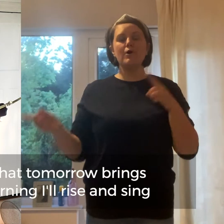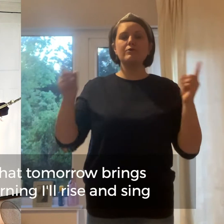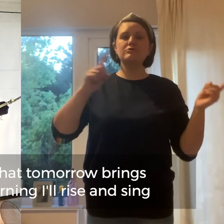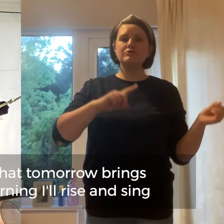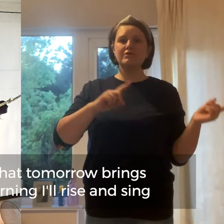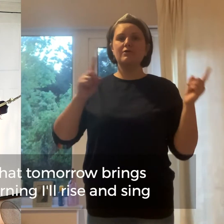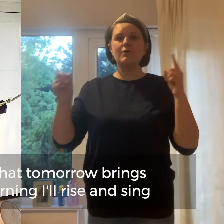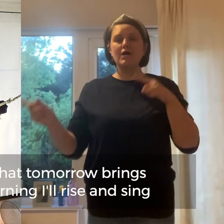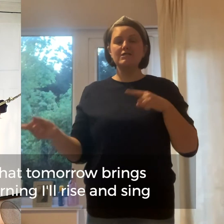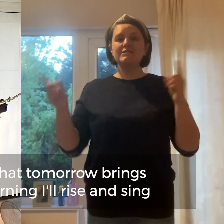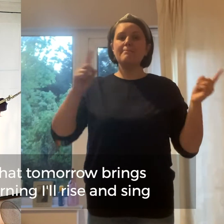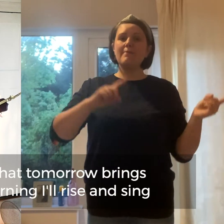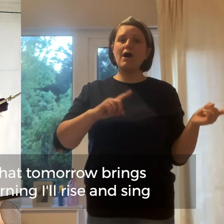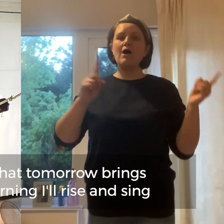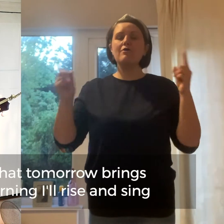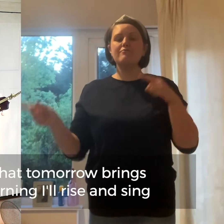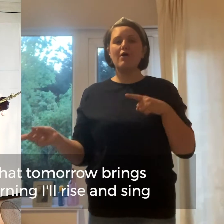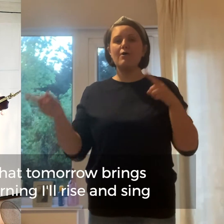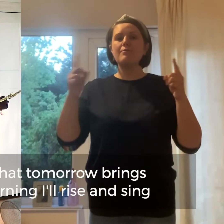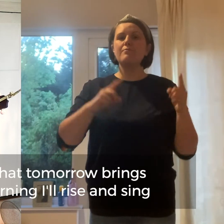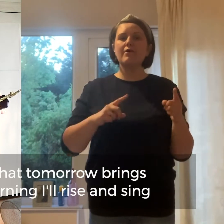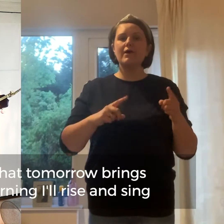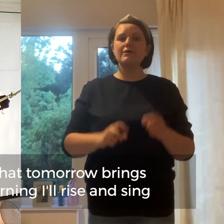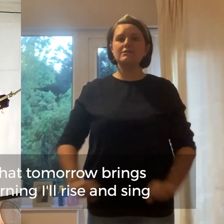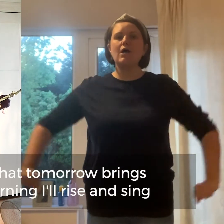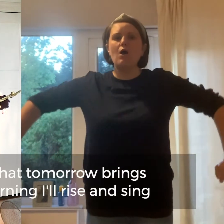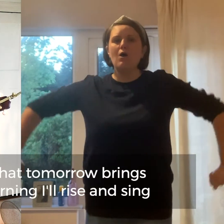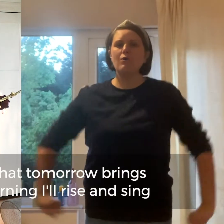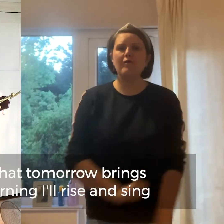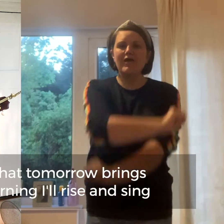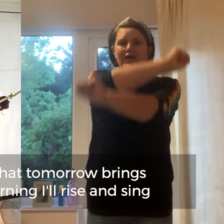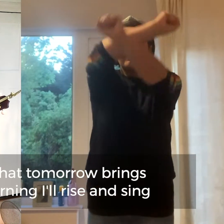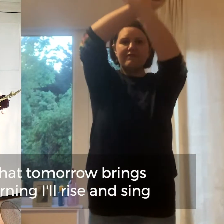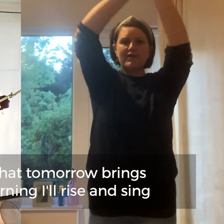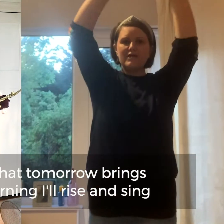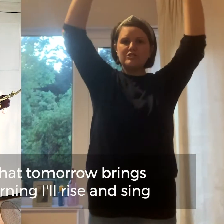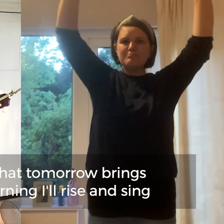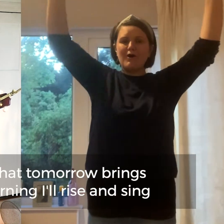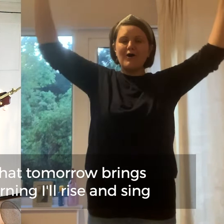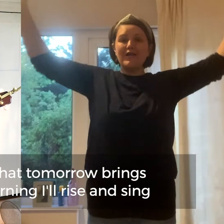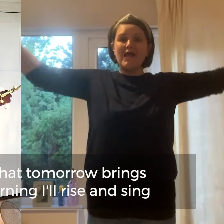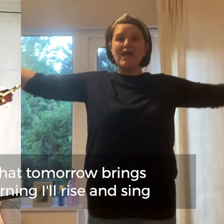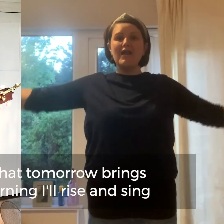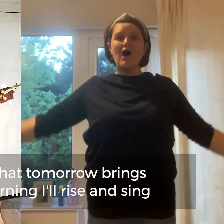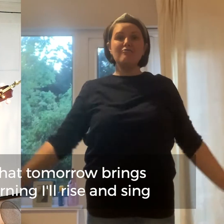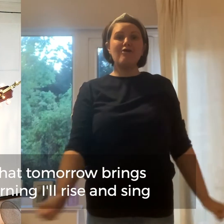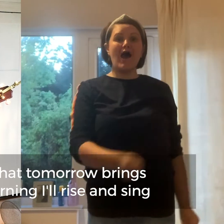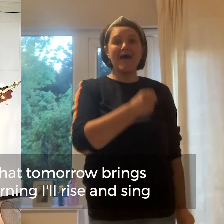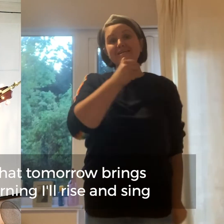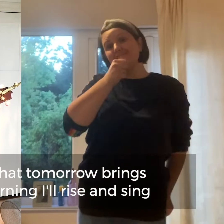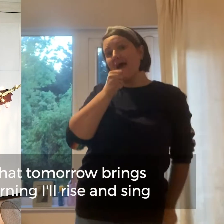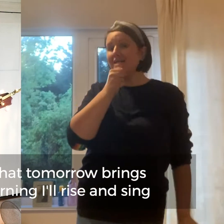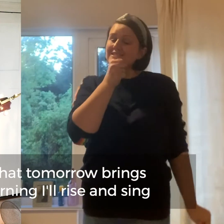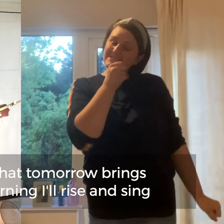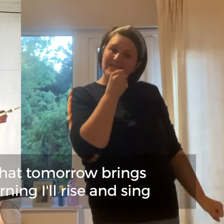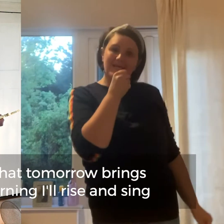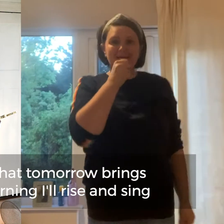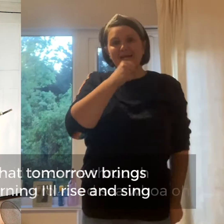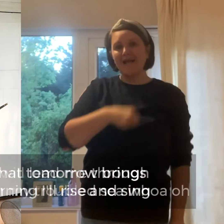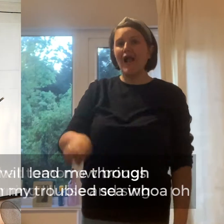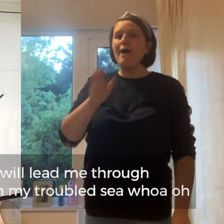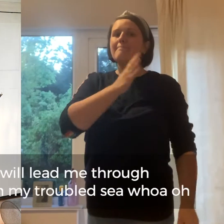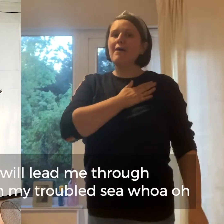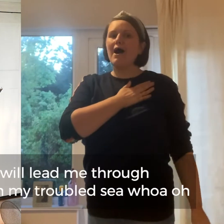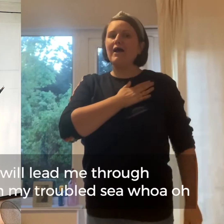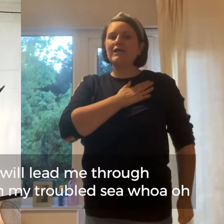I won't fear what tomorrow brings. With each morning I'll rise and